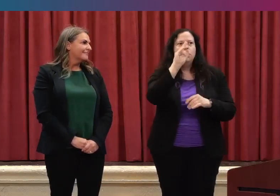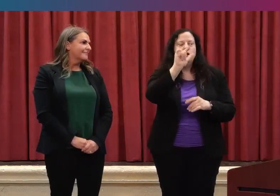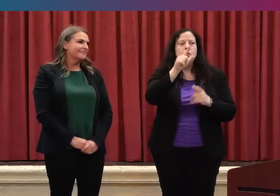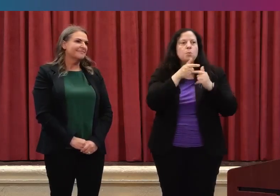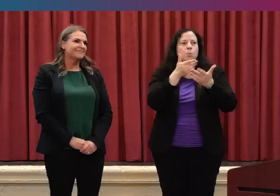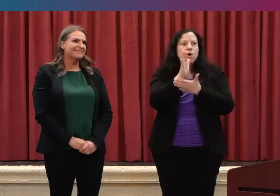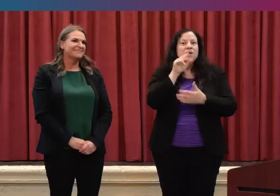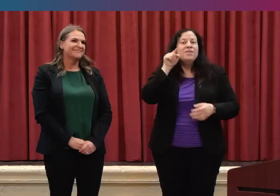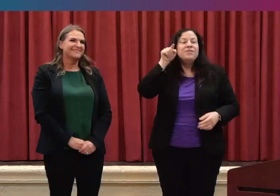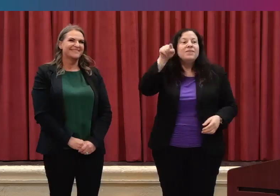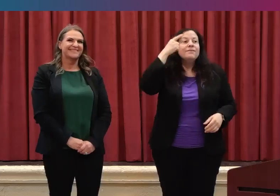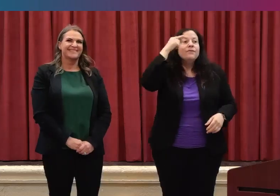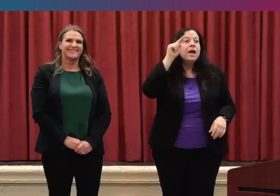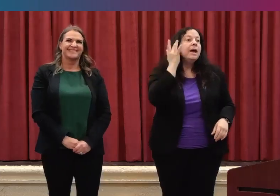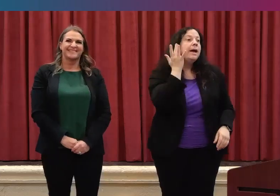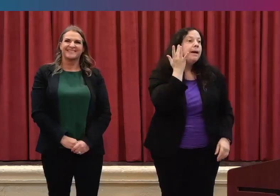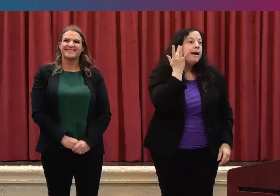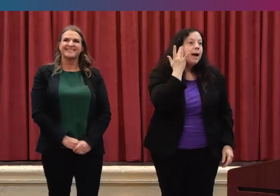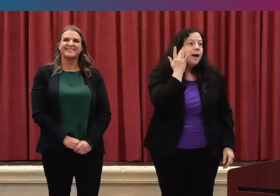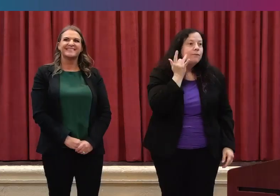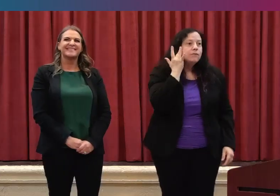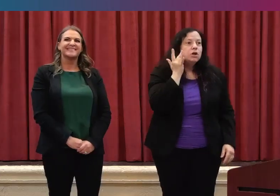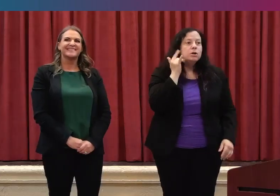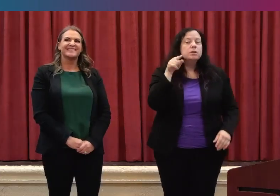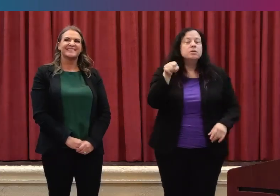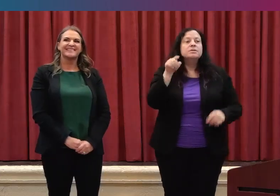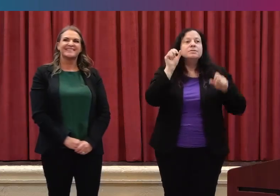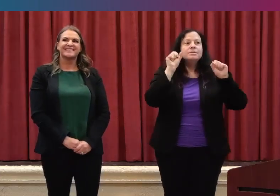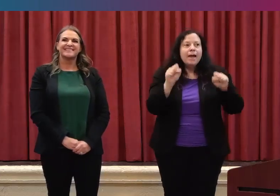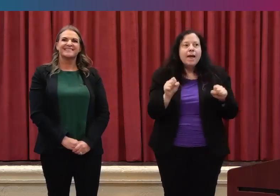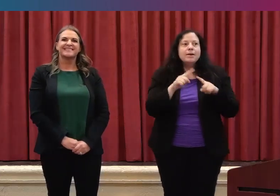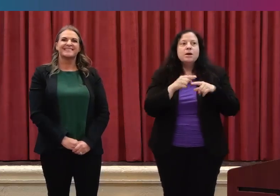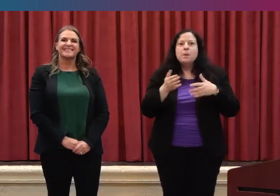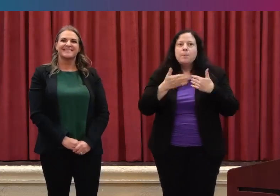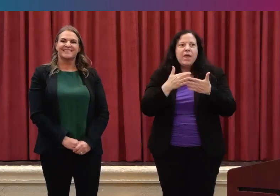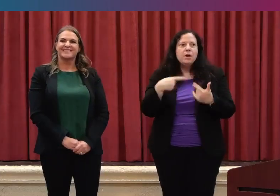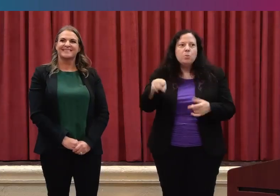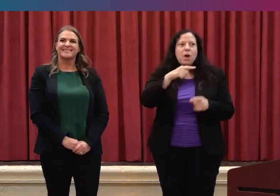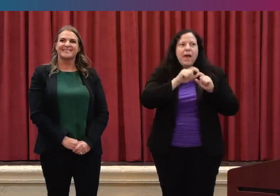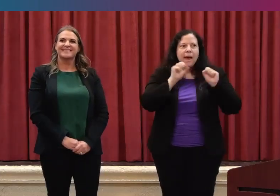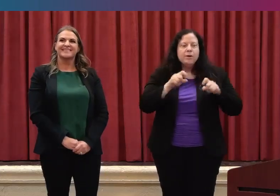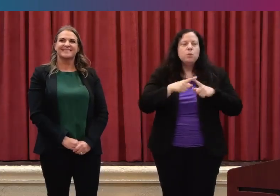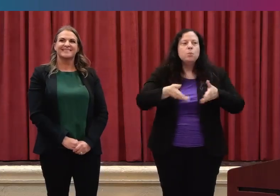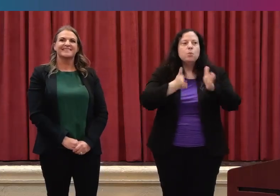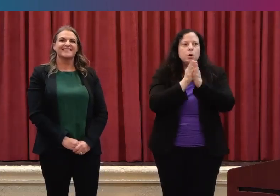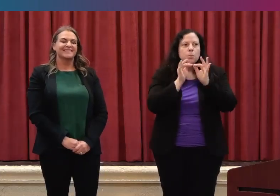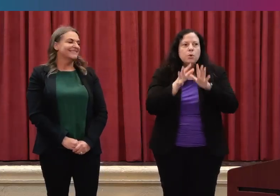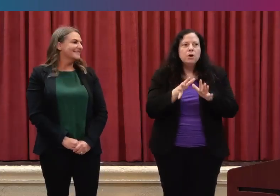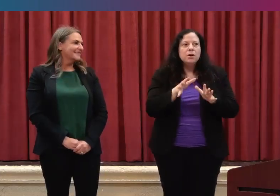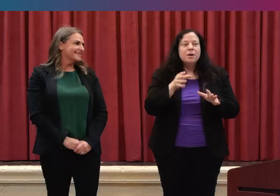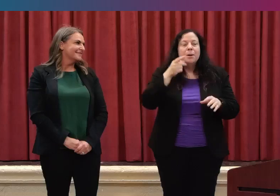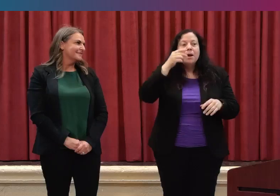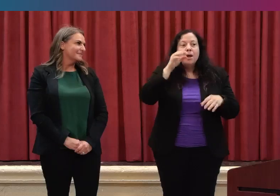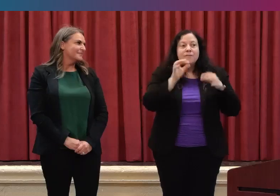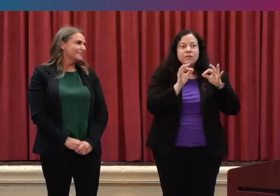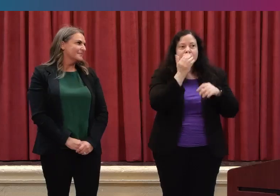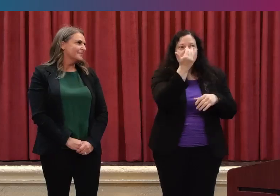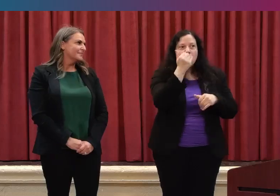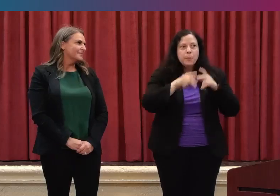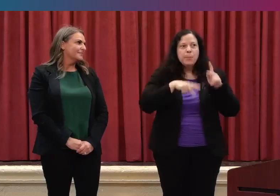mentioned, the UNRU Act is for California. Again, it doesn't matter the size of the agency, depending on the